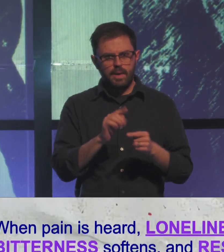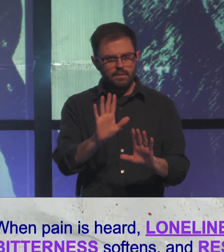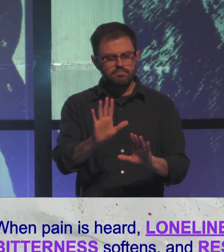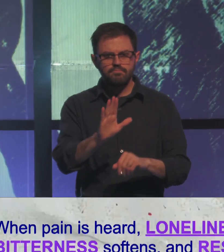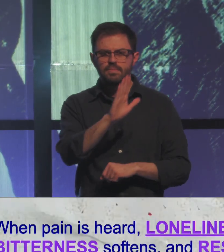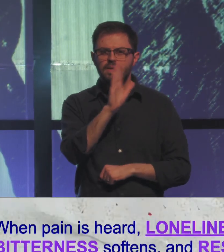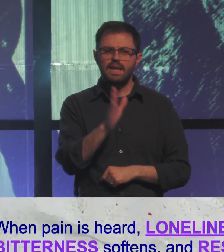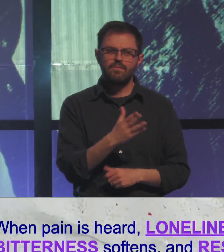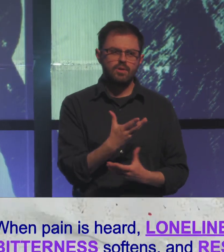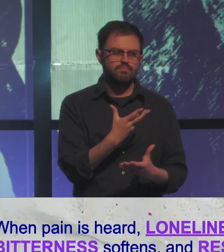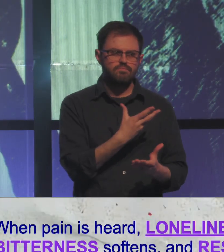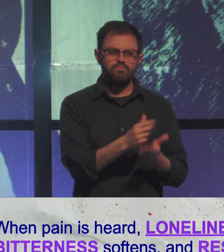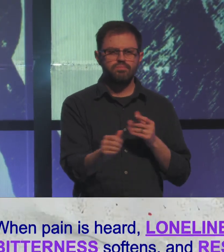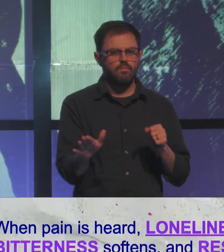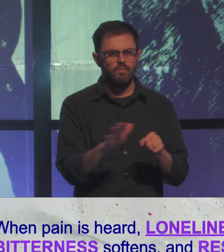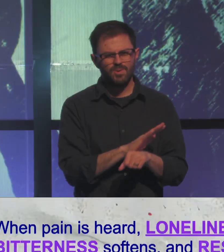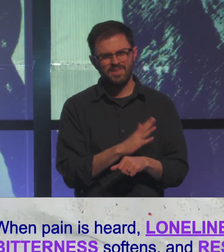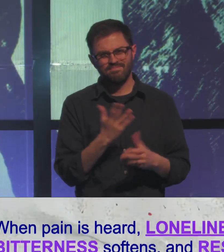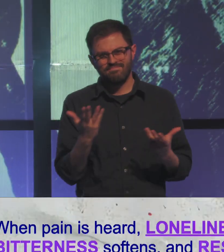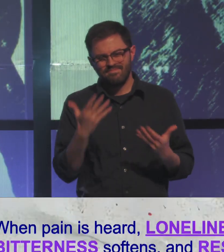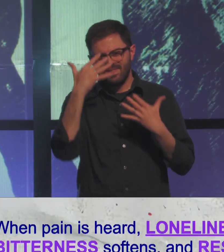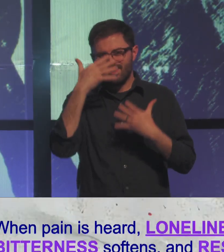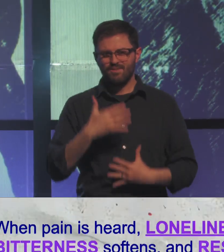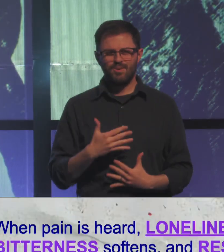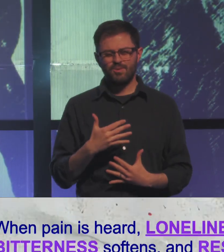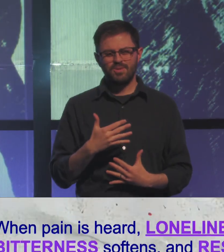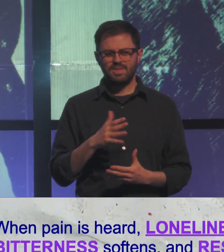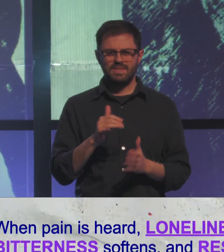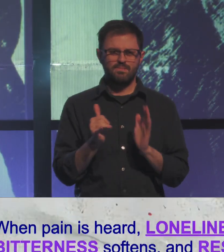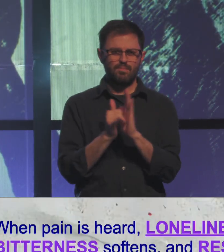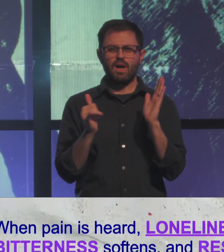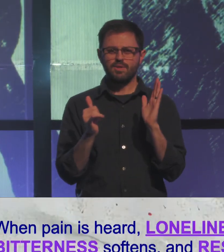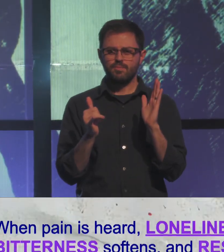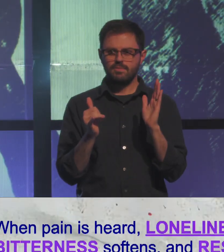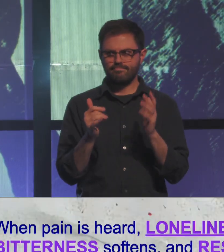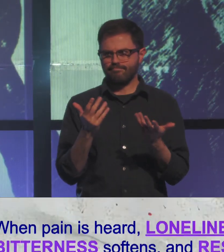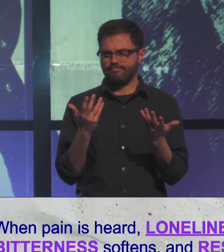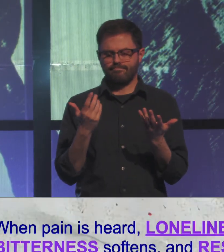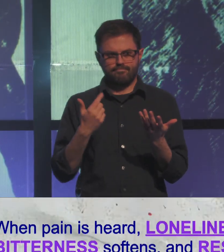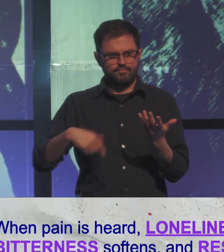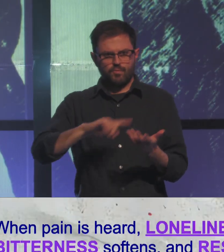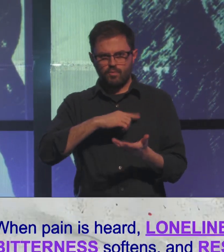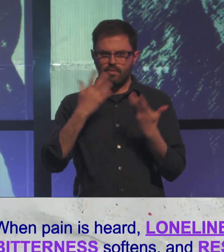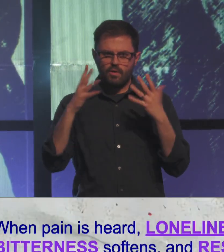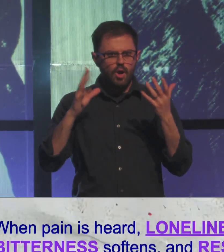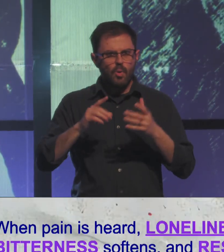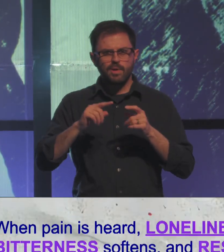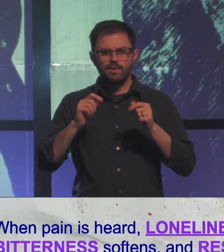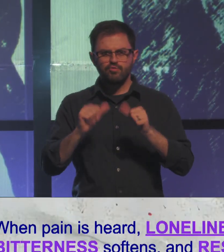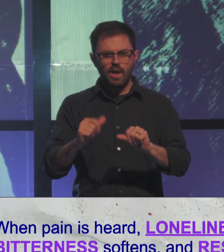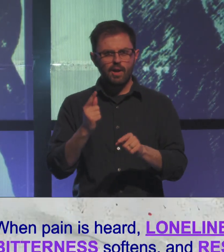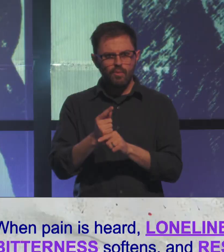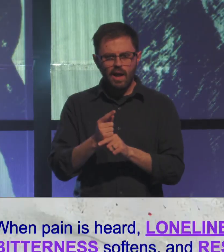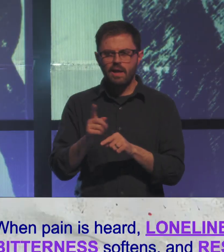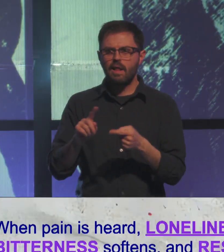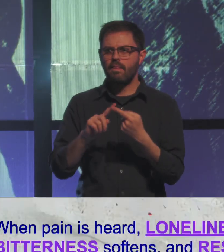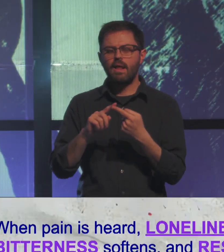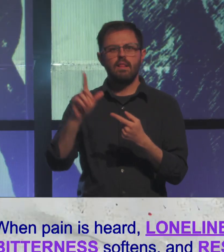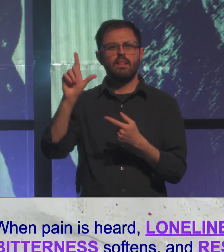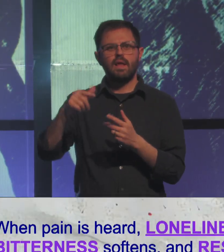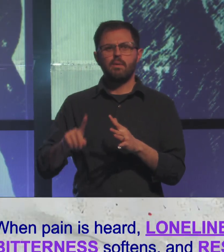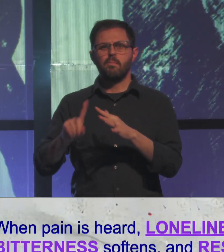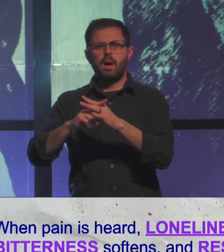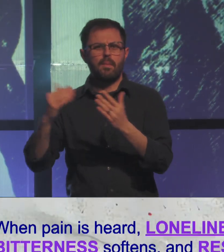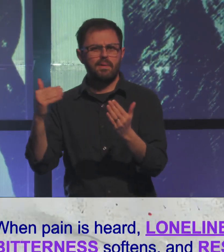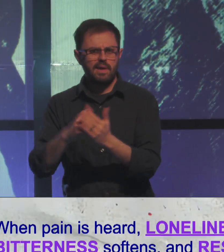anywhere, unfortunately. I think we've all tried that by silencing it, right? And then there it is again.